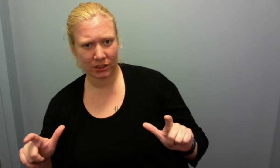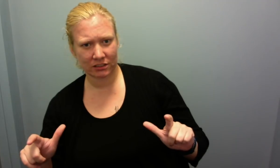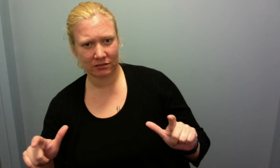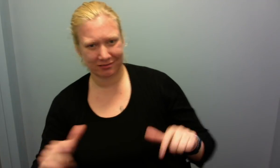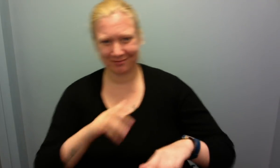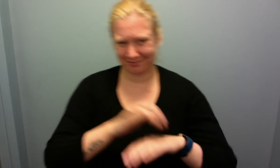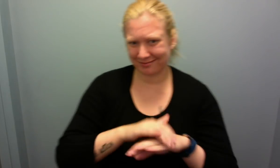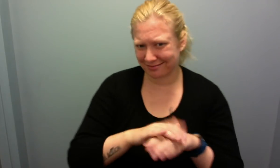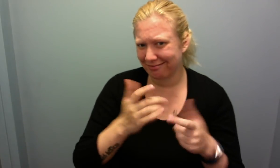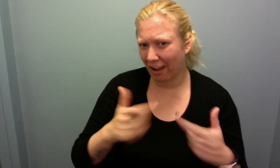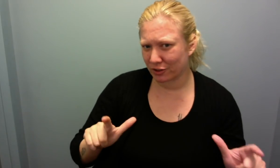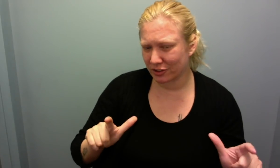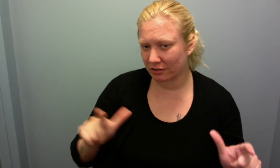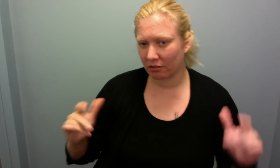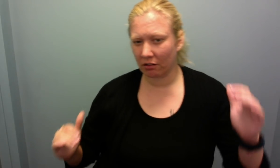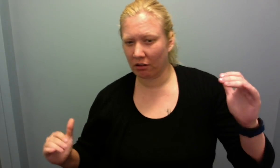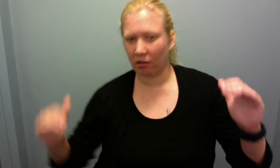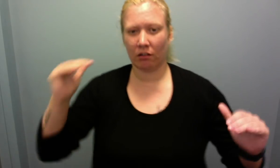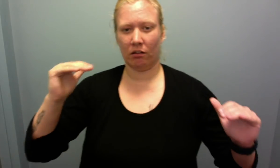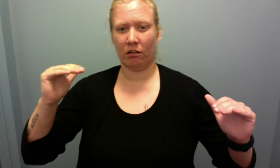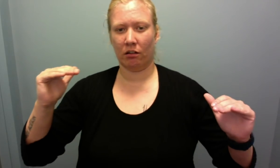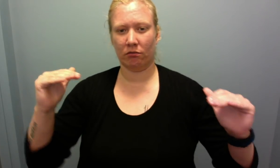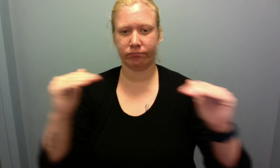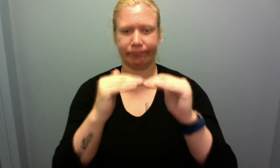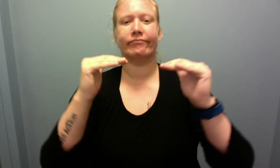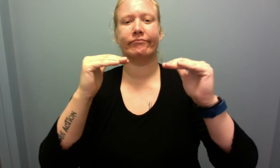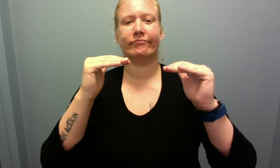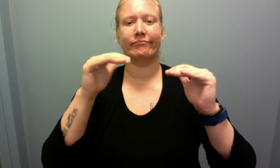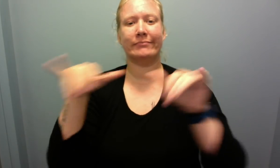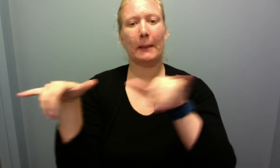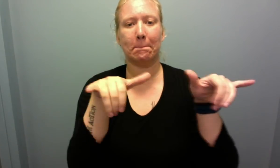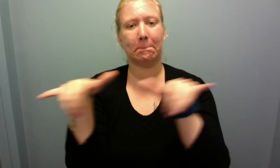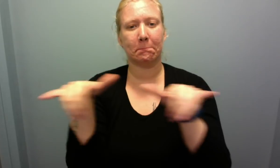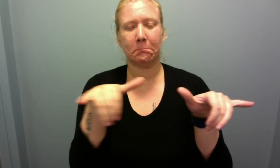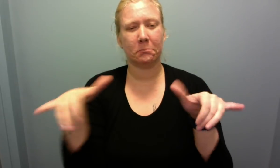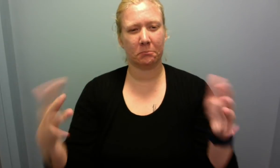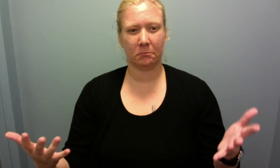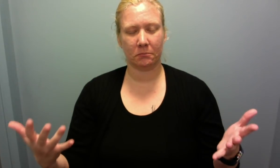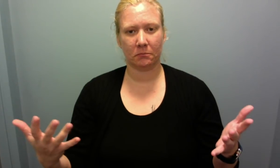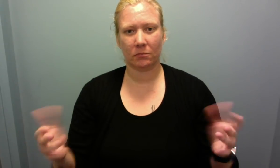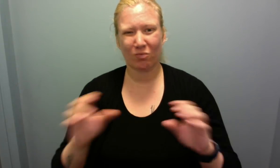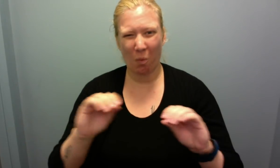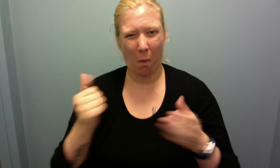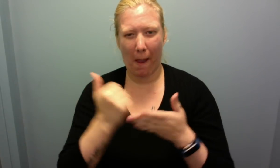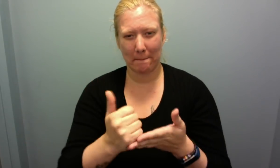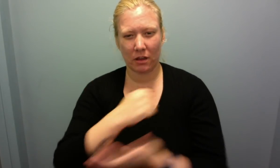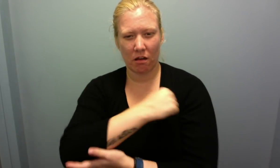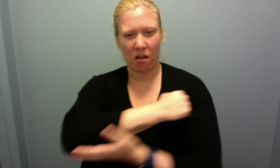both viable, certifiable languages. ASL is just as equal to English as Spanish